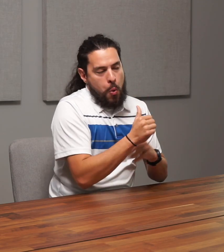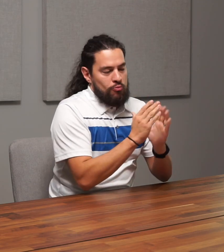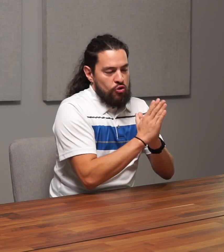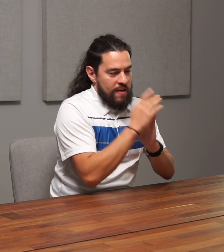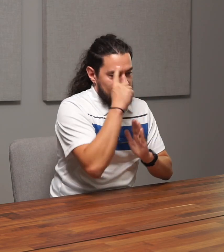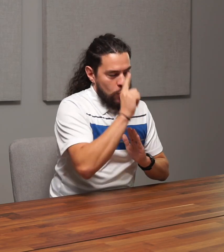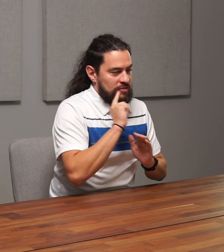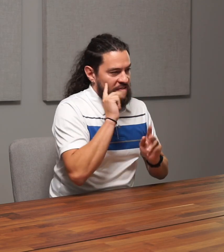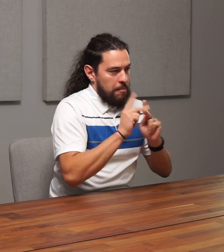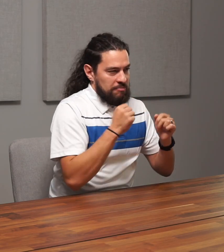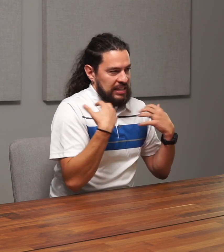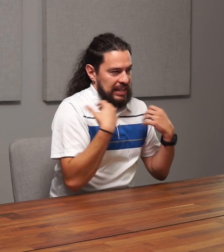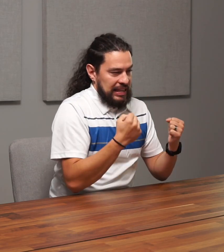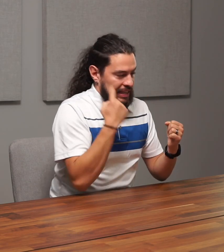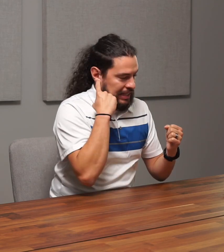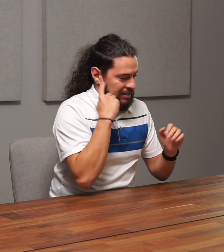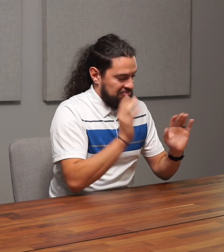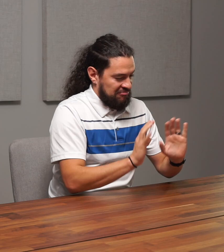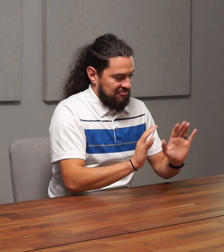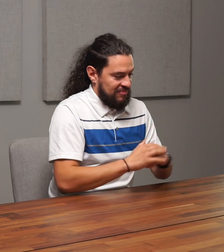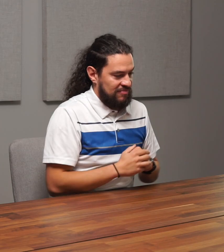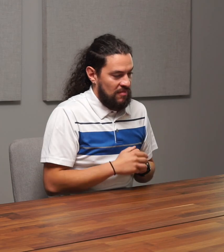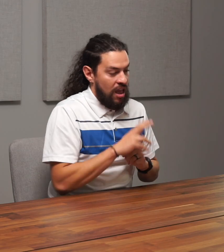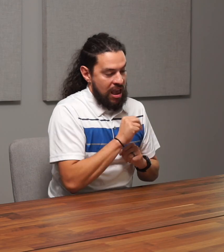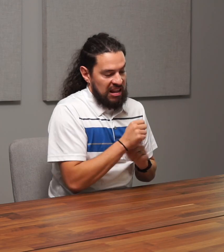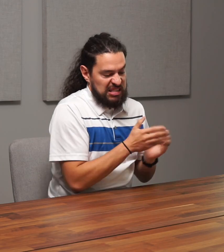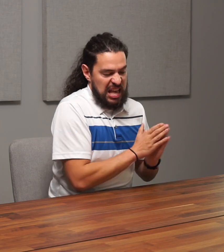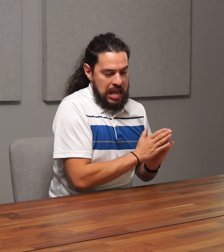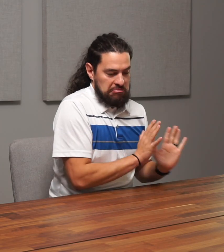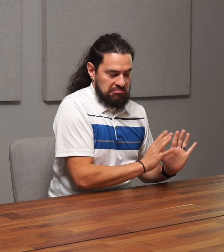identity and yet it gets overlooked sometimes to